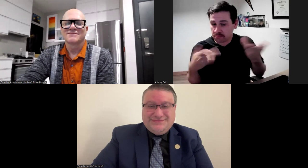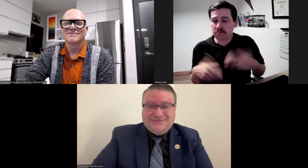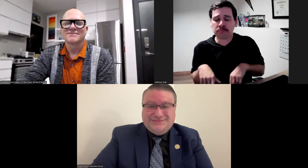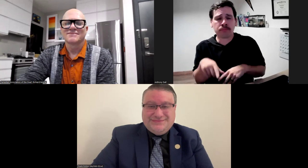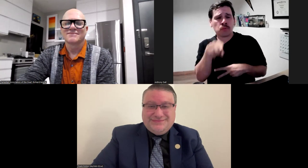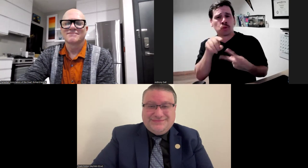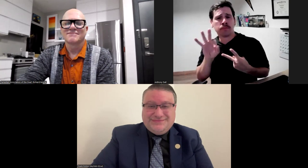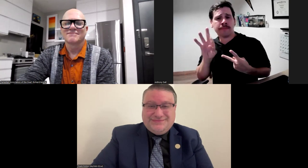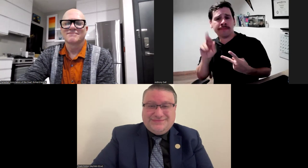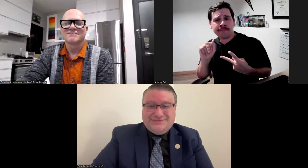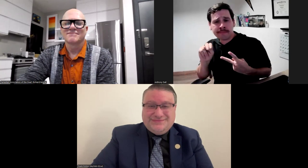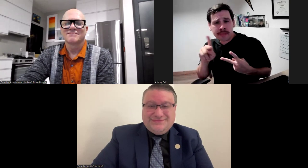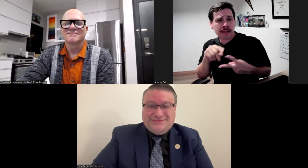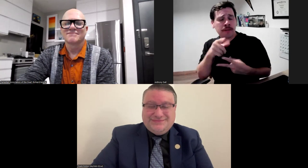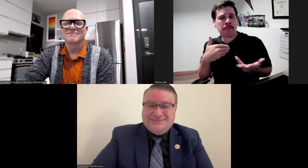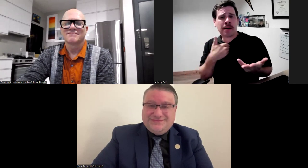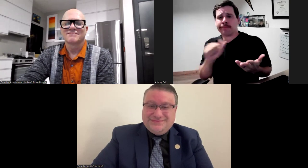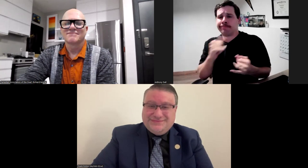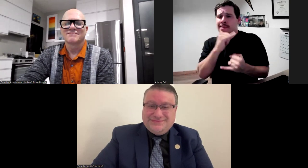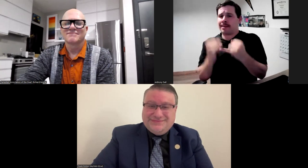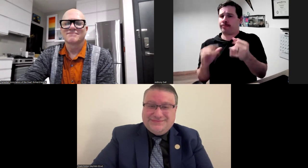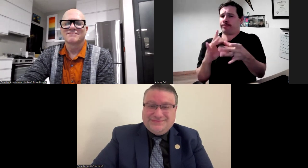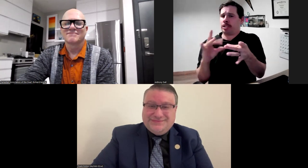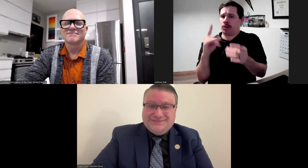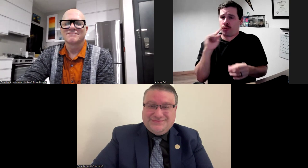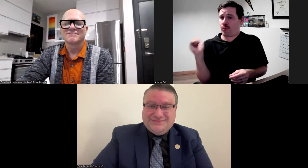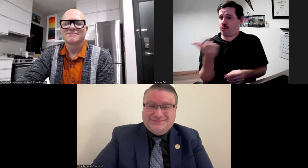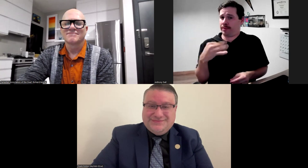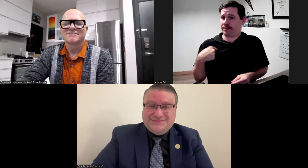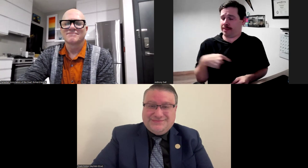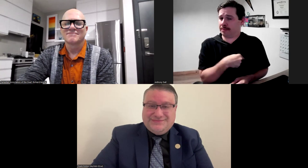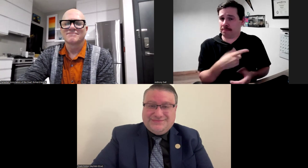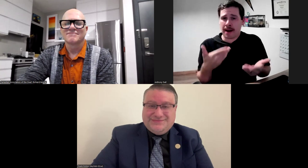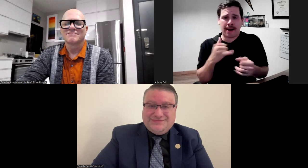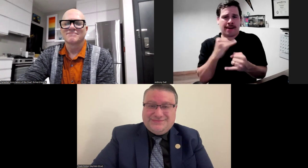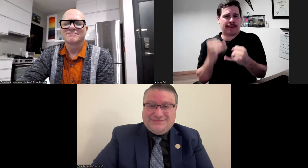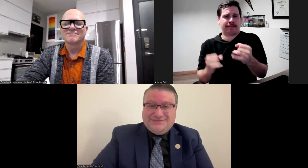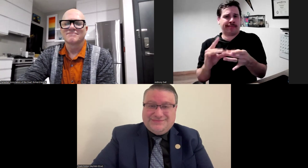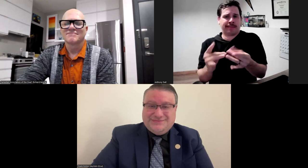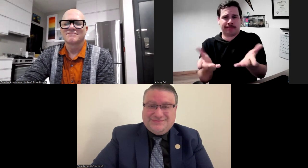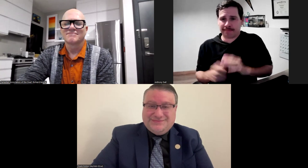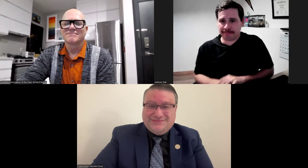Doesn't look like anything's coming in, so we will wrap it up. Frank, any final message for us to take